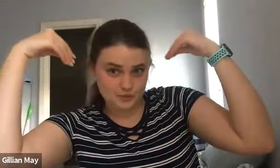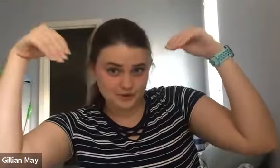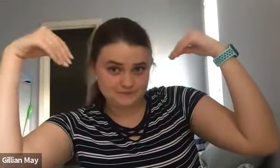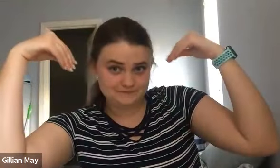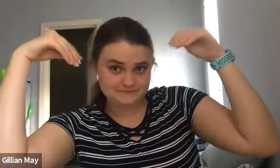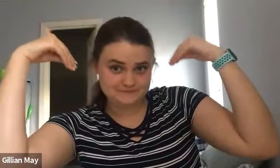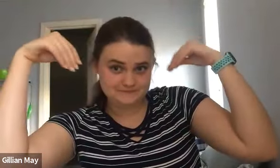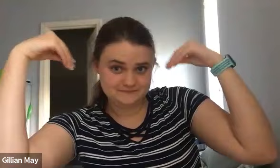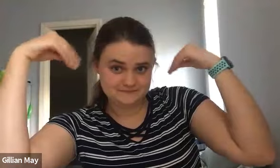Store.